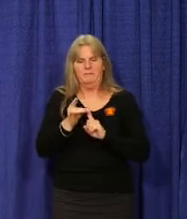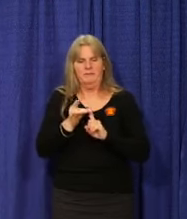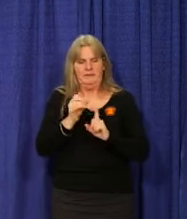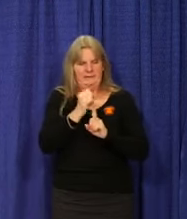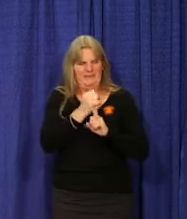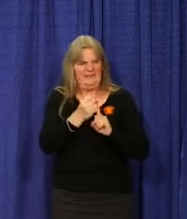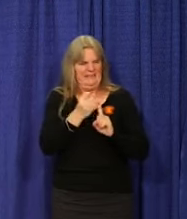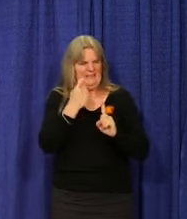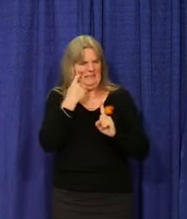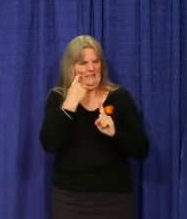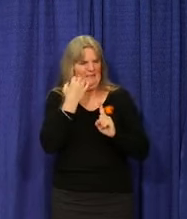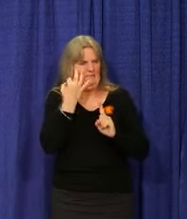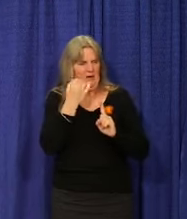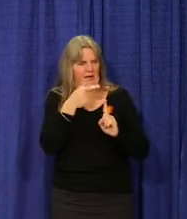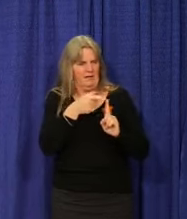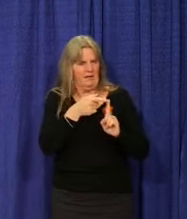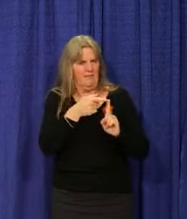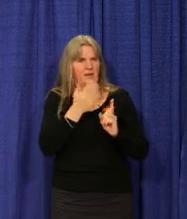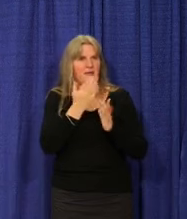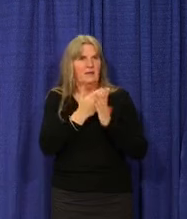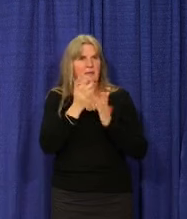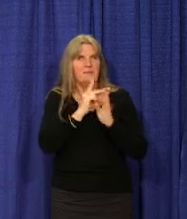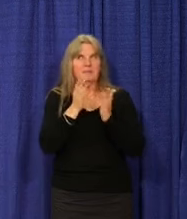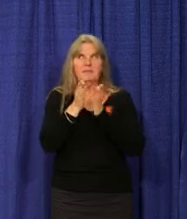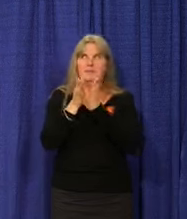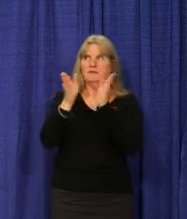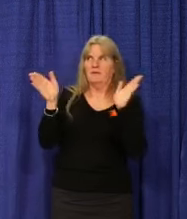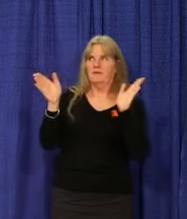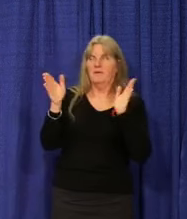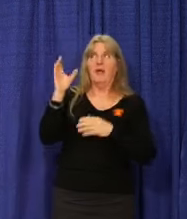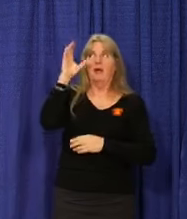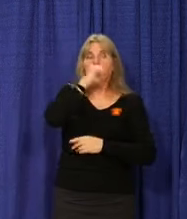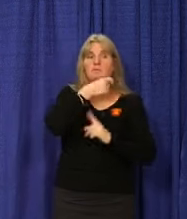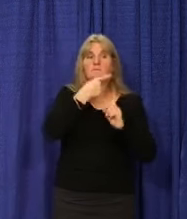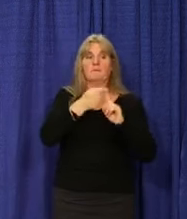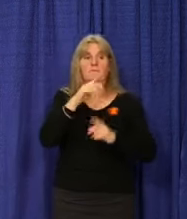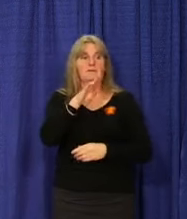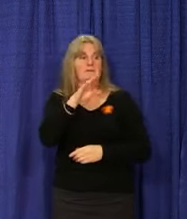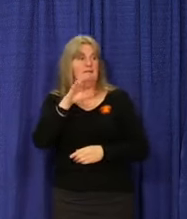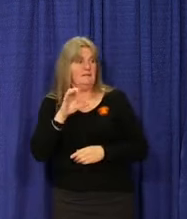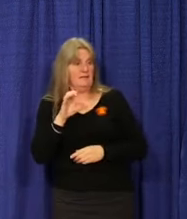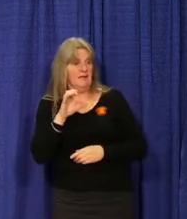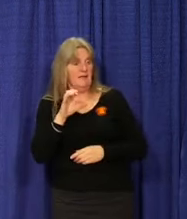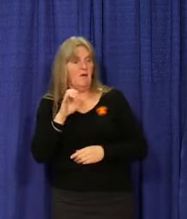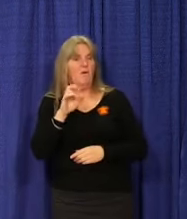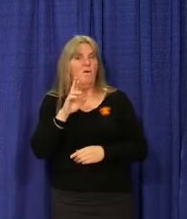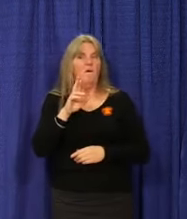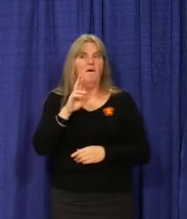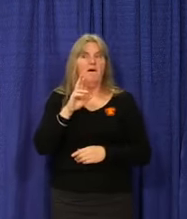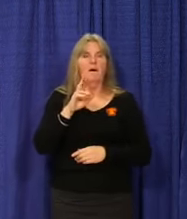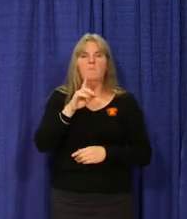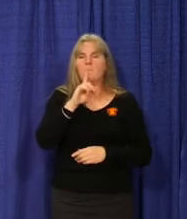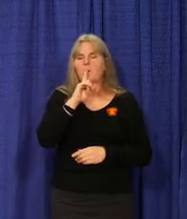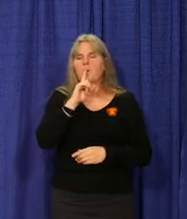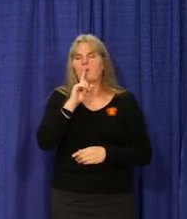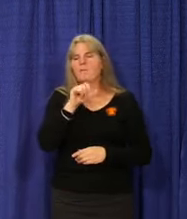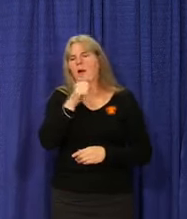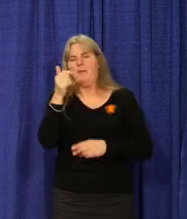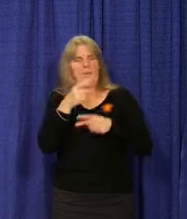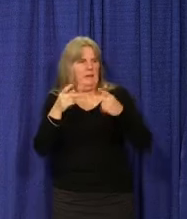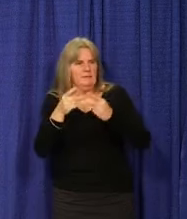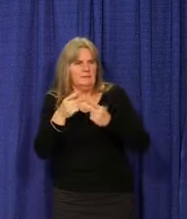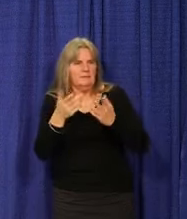of the public are wondering or assuming is from BC, or it's from outside or not from BC or from